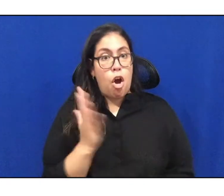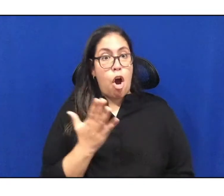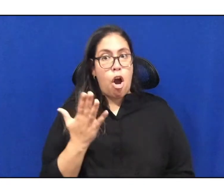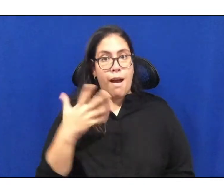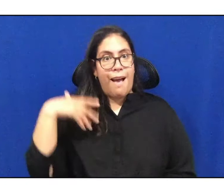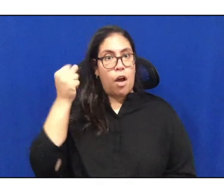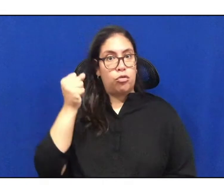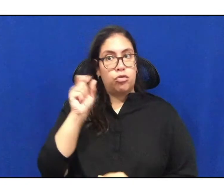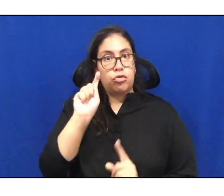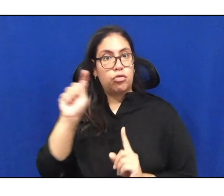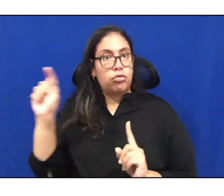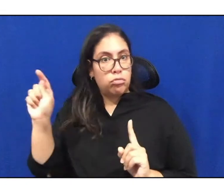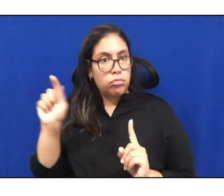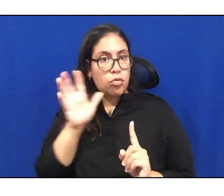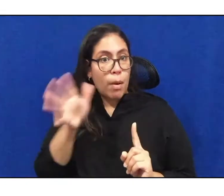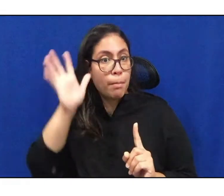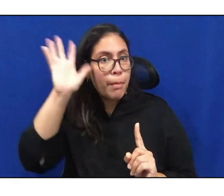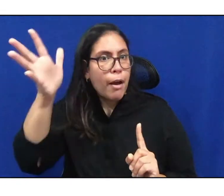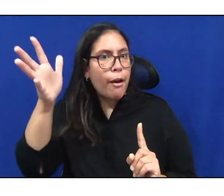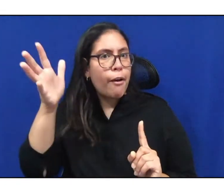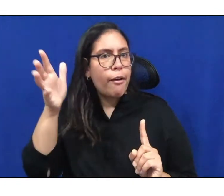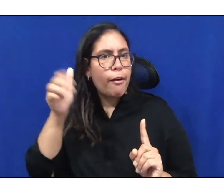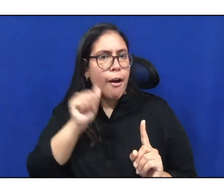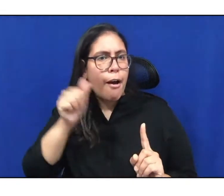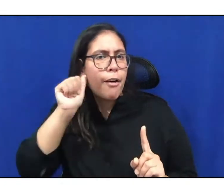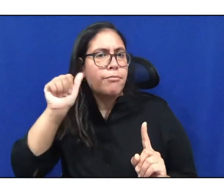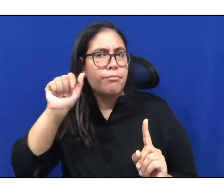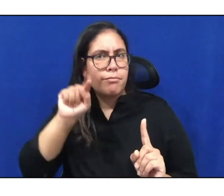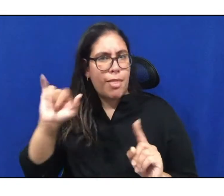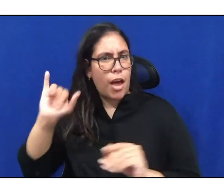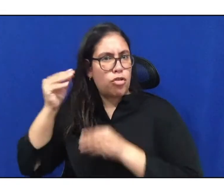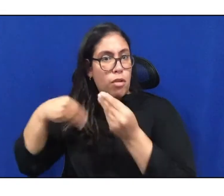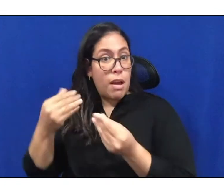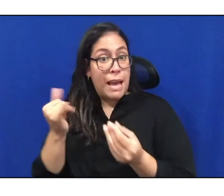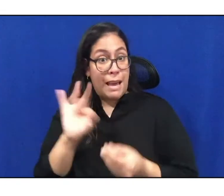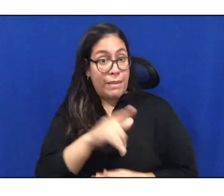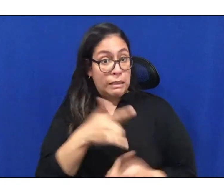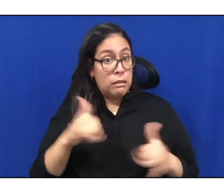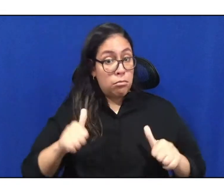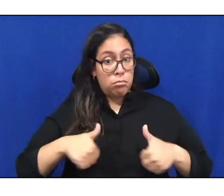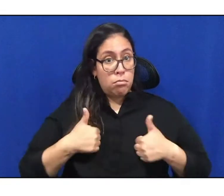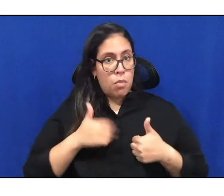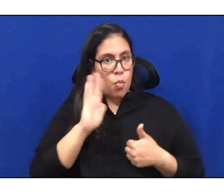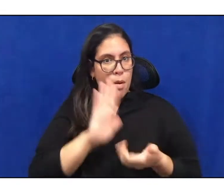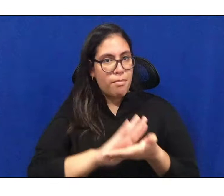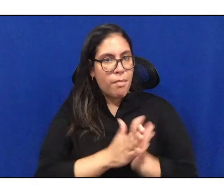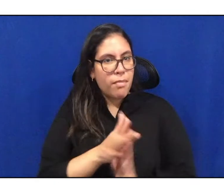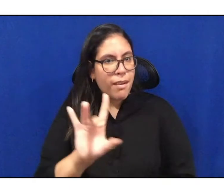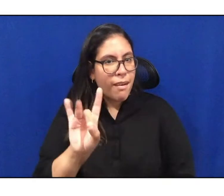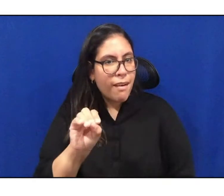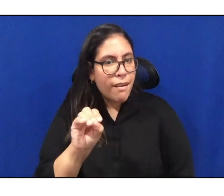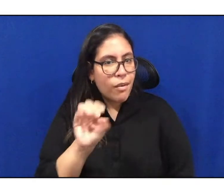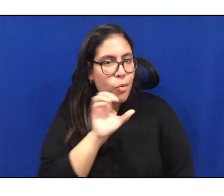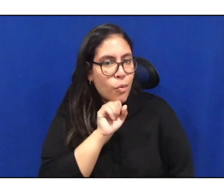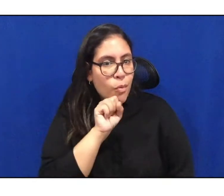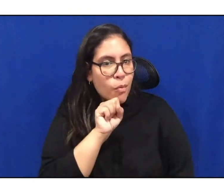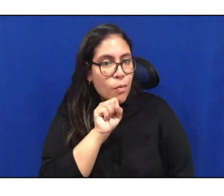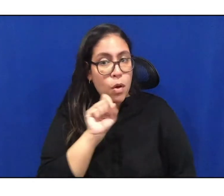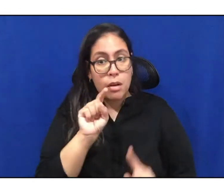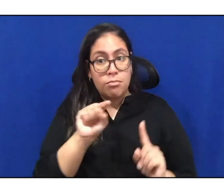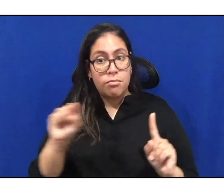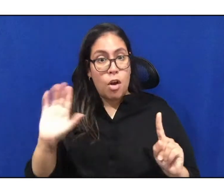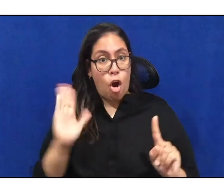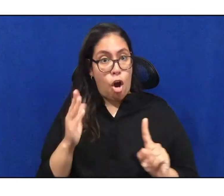Till, were he alive, would have turned 80 years old this past Sunday. The imperative to keep telling their stories and make clear